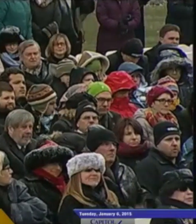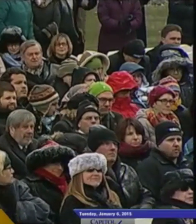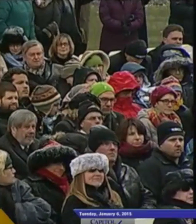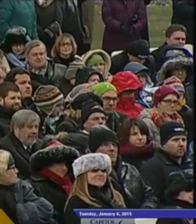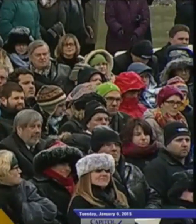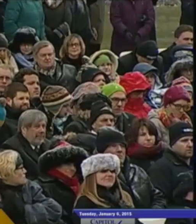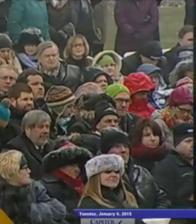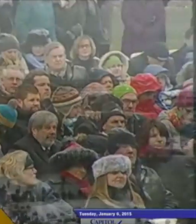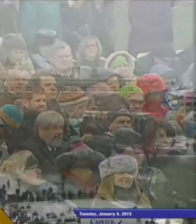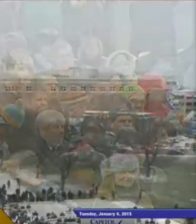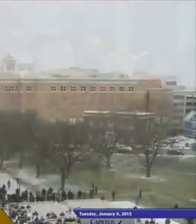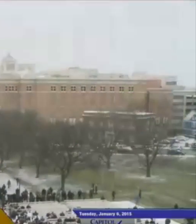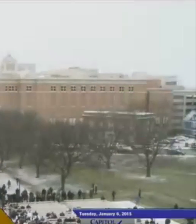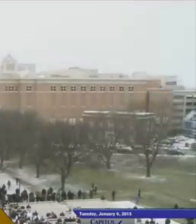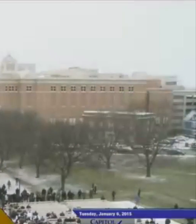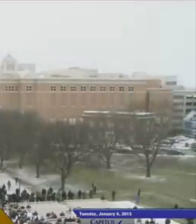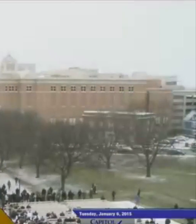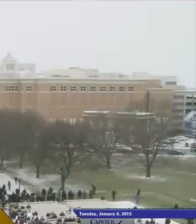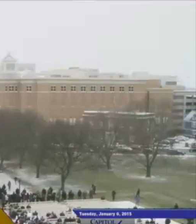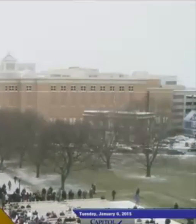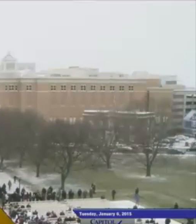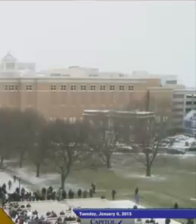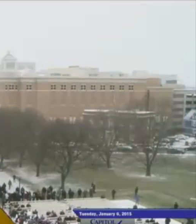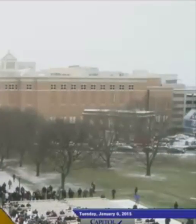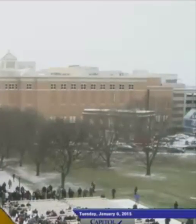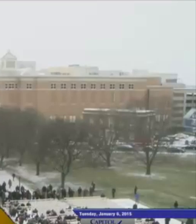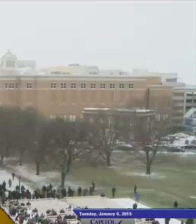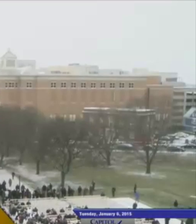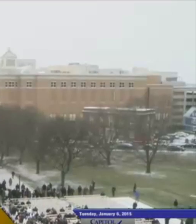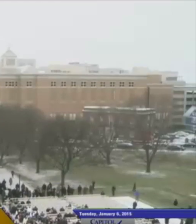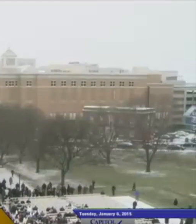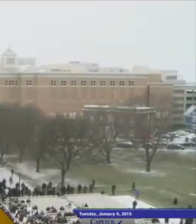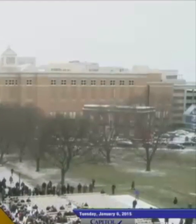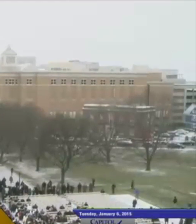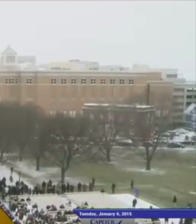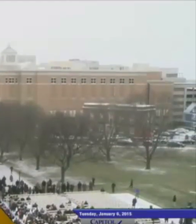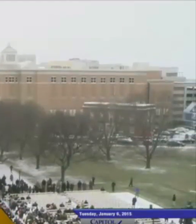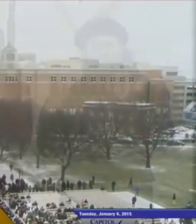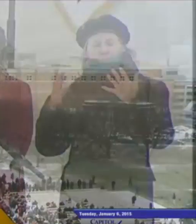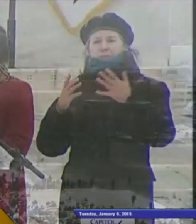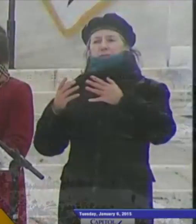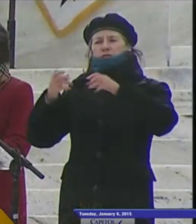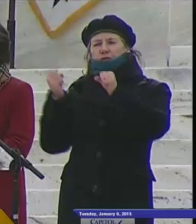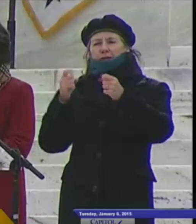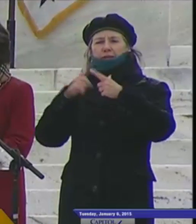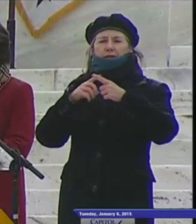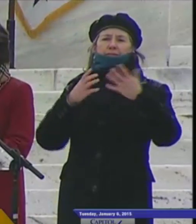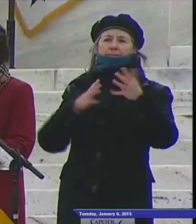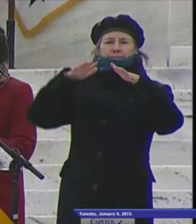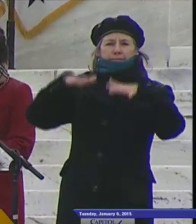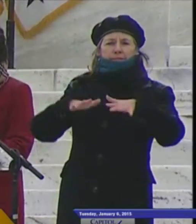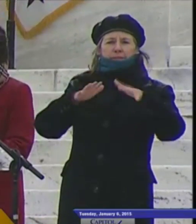We need a growth strategy, a strategy focused on our strengths in the marine science, healthcare, tourism, and